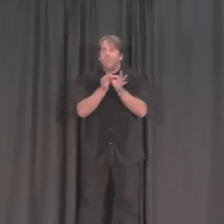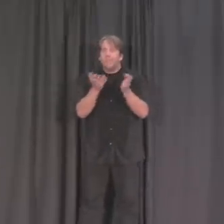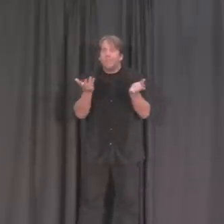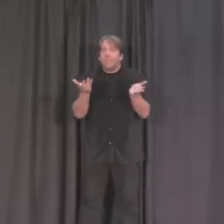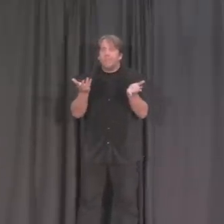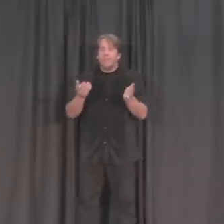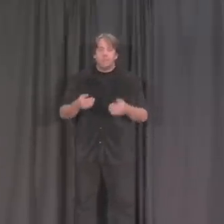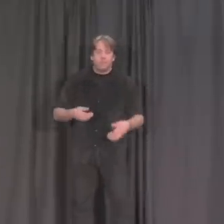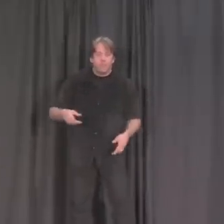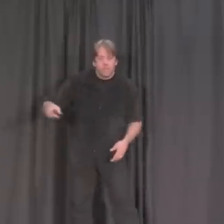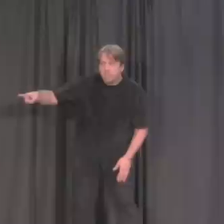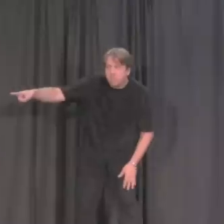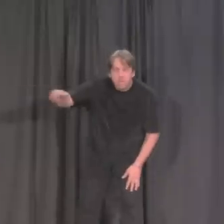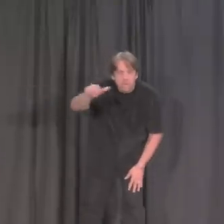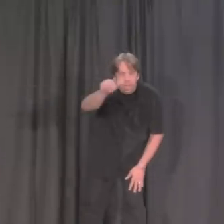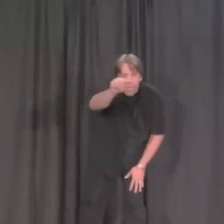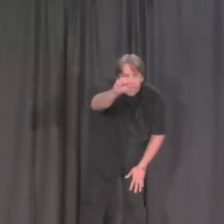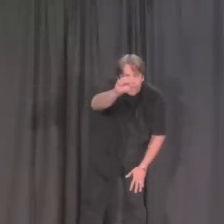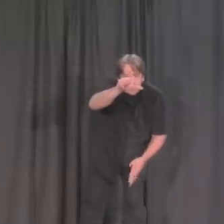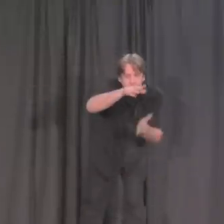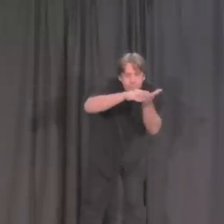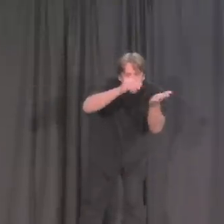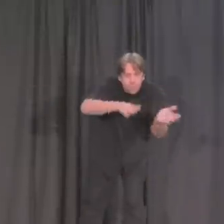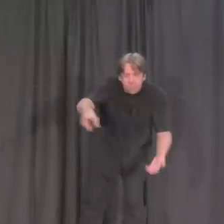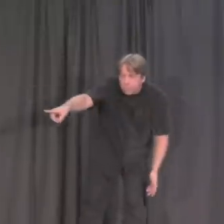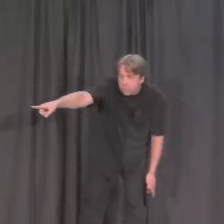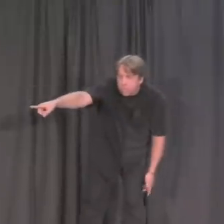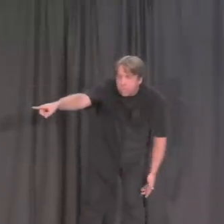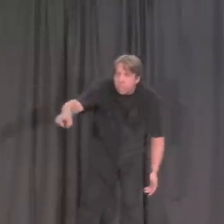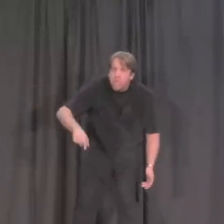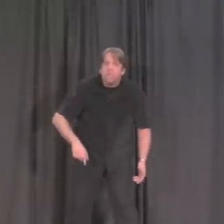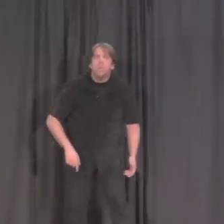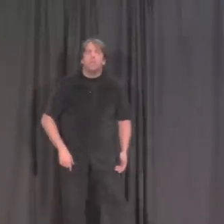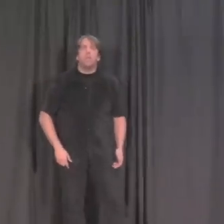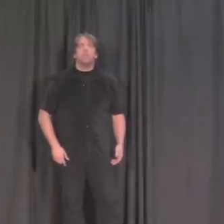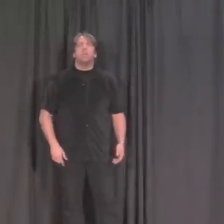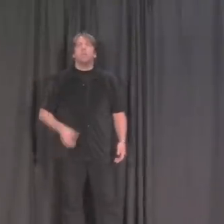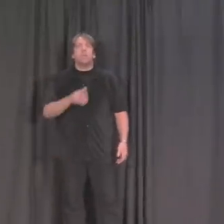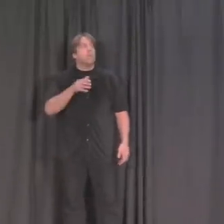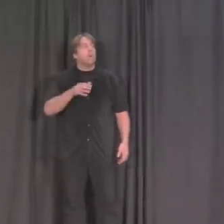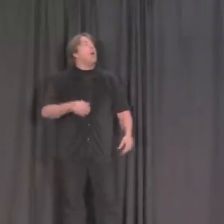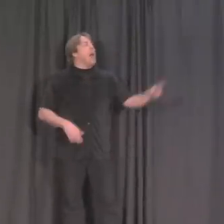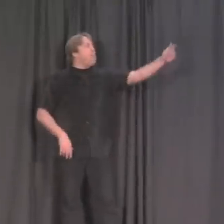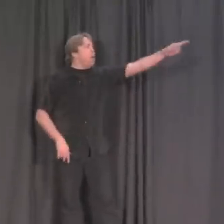Well, who's going to interpret for you? How about that ASL1 student that just walked in the door?